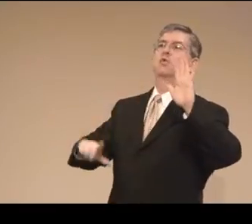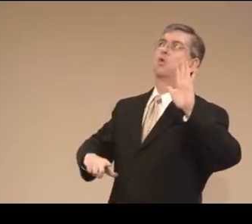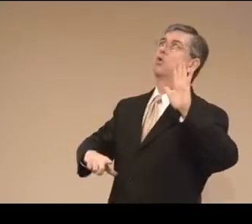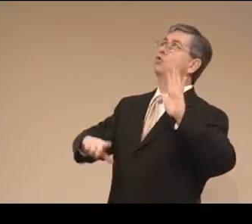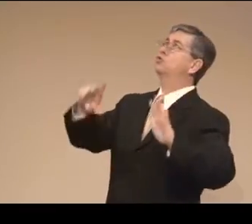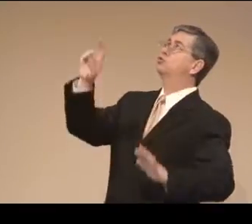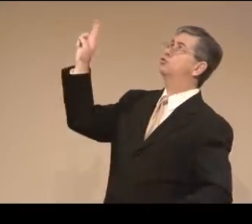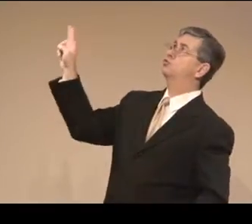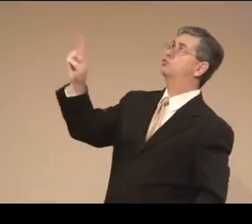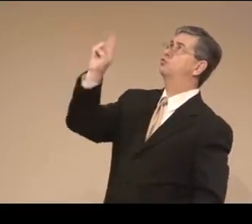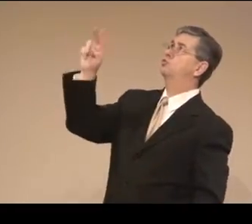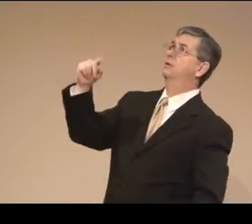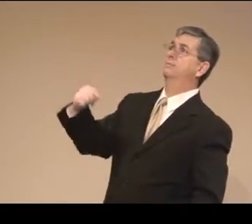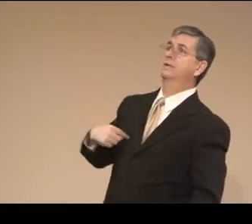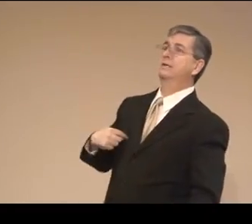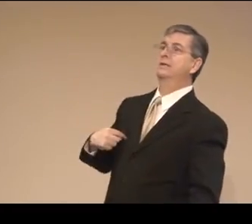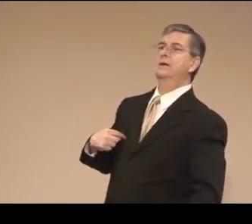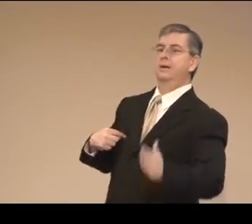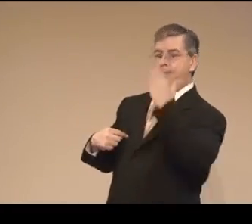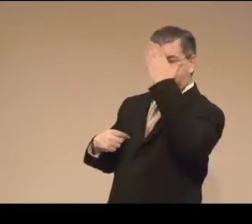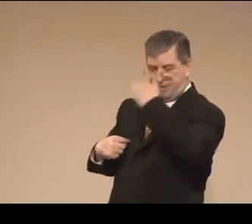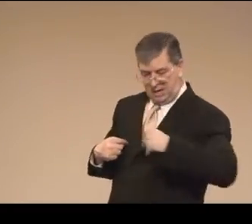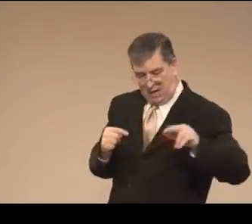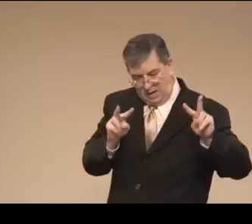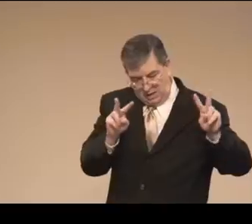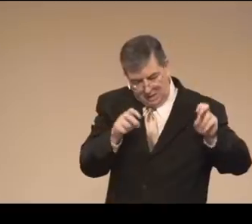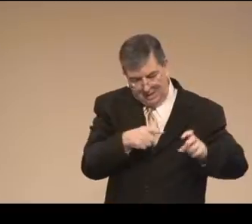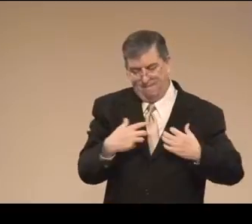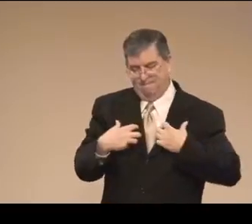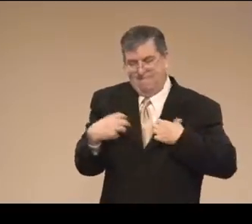That when we're accepting of the Lord and we ask Him to completely use us,